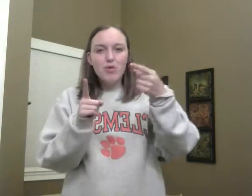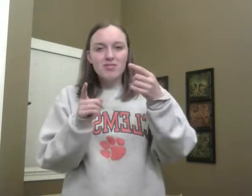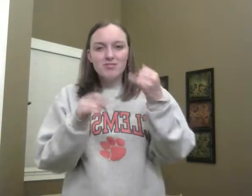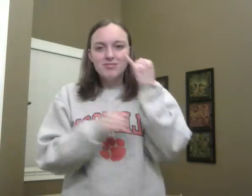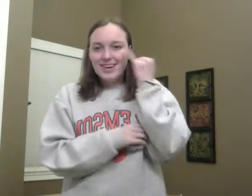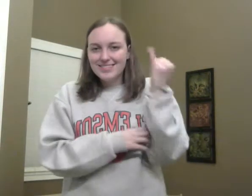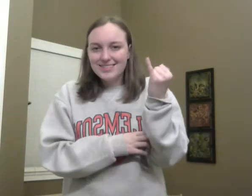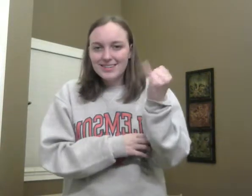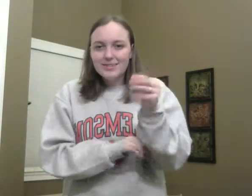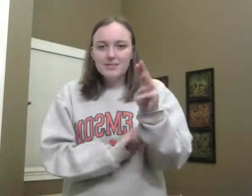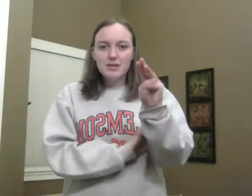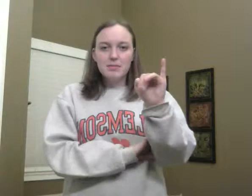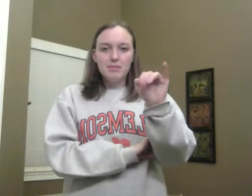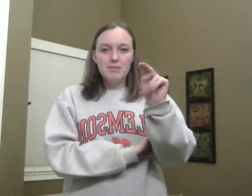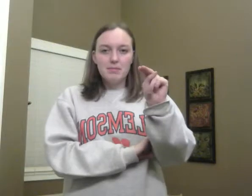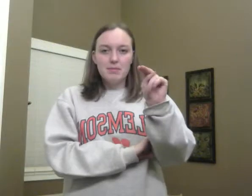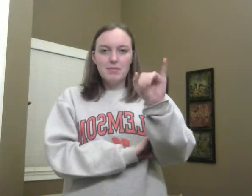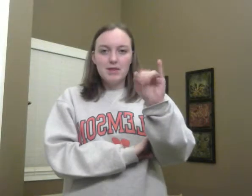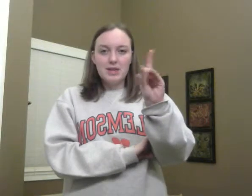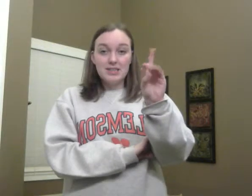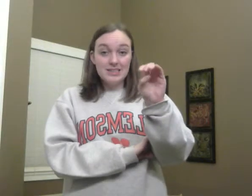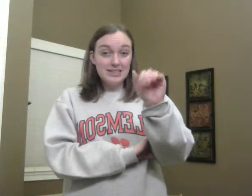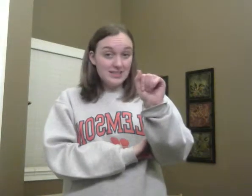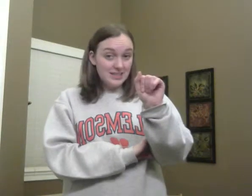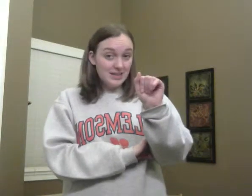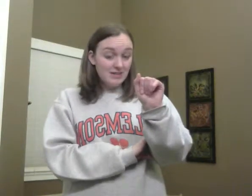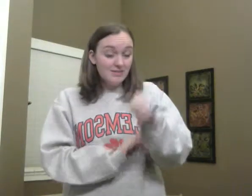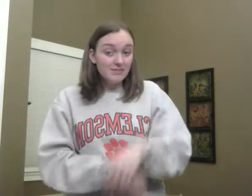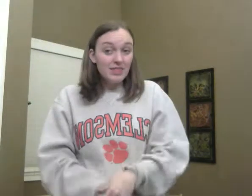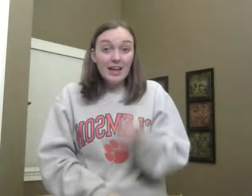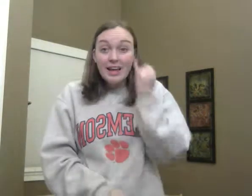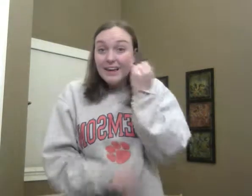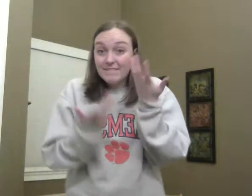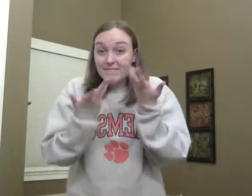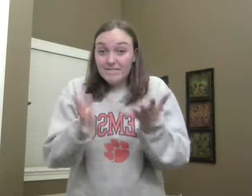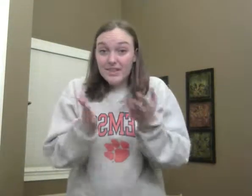reading cards, so when you're done, simply turn it over so we'll know when we can move on. You may begin.